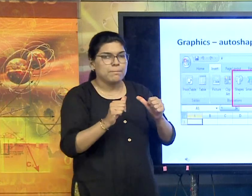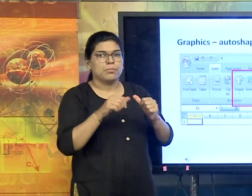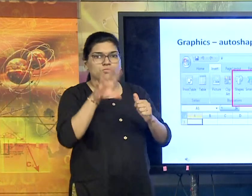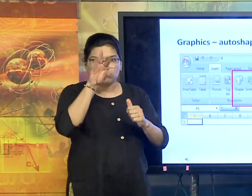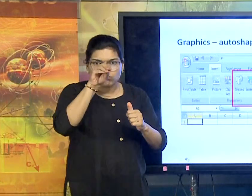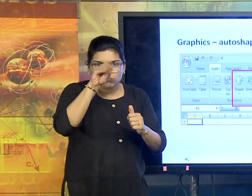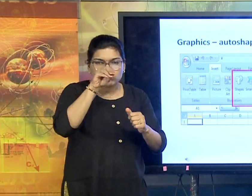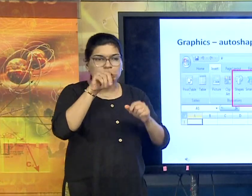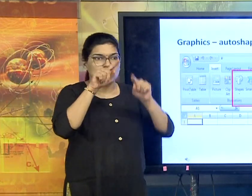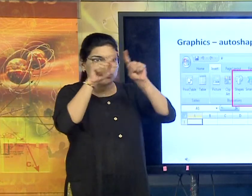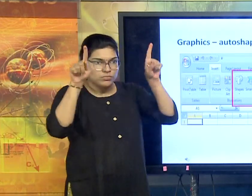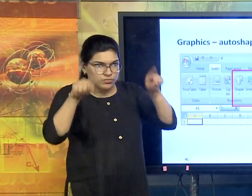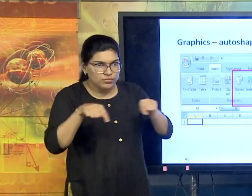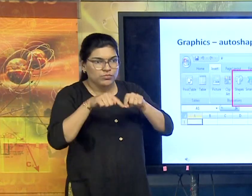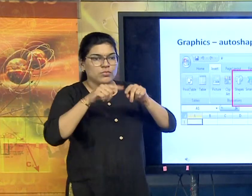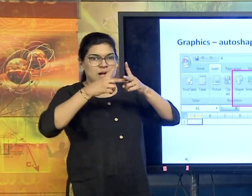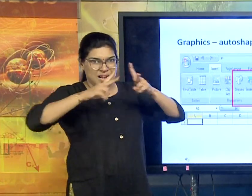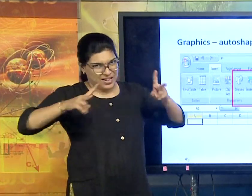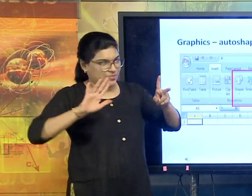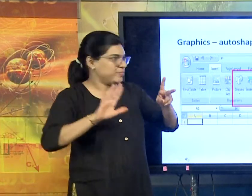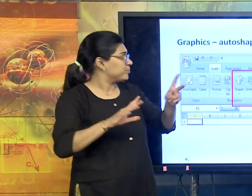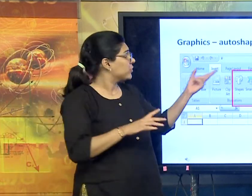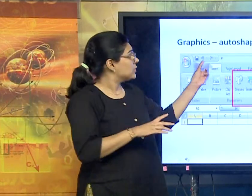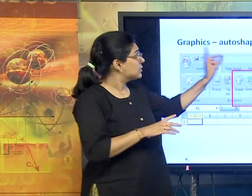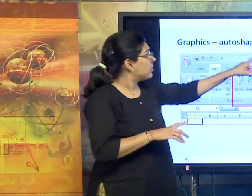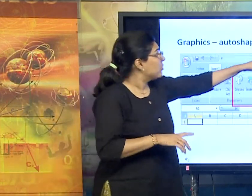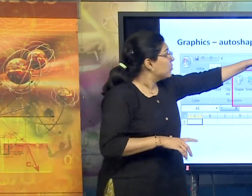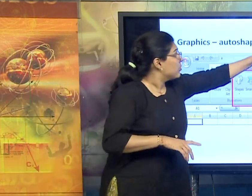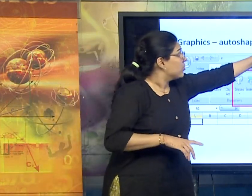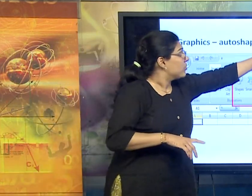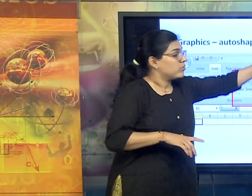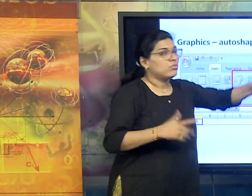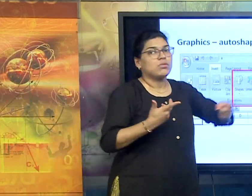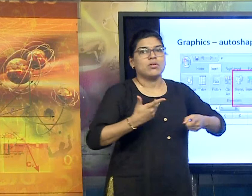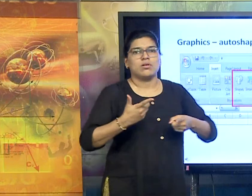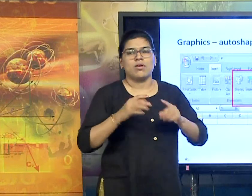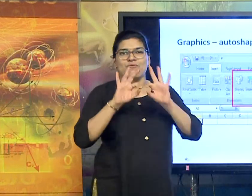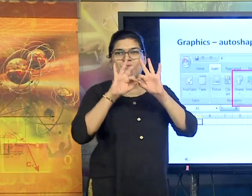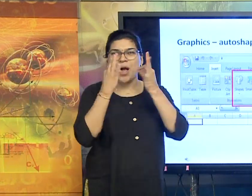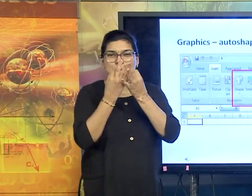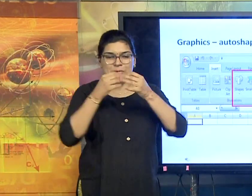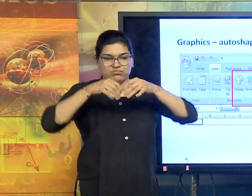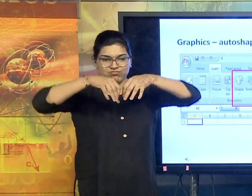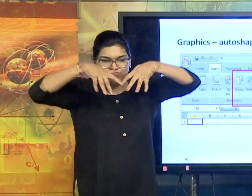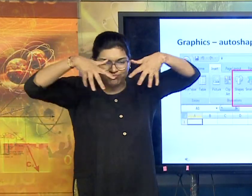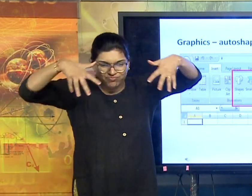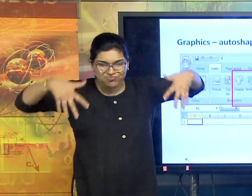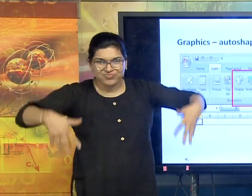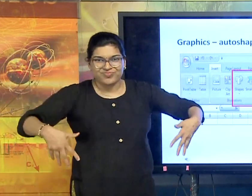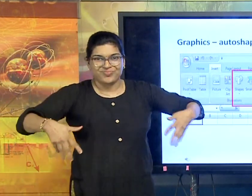auto shapes and smart art. It comes under graphics.